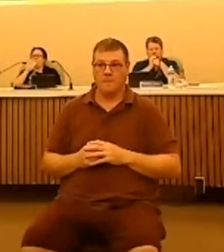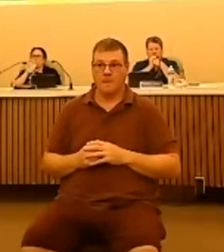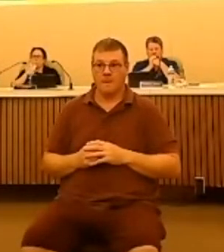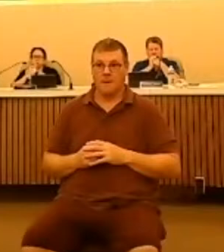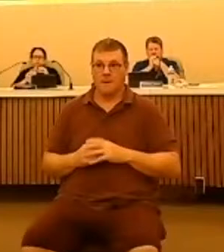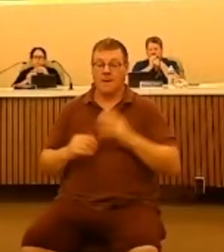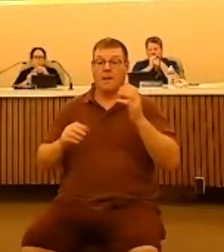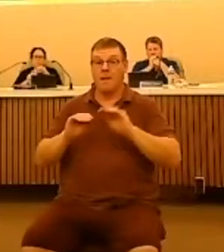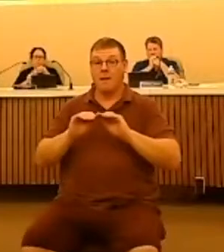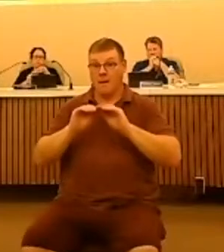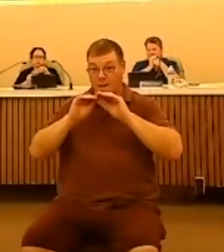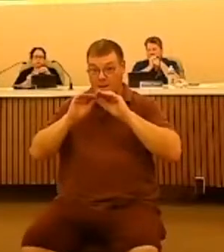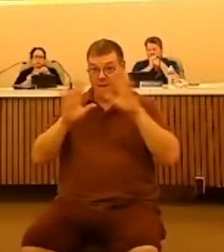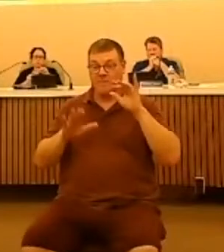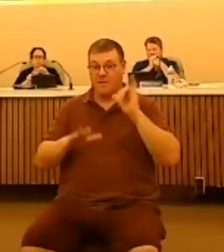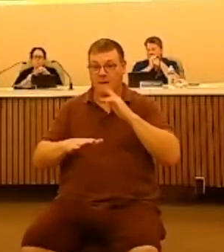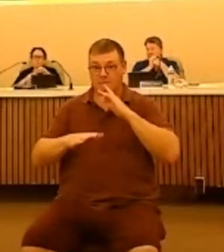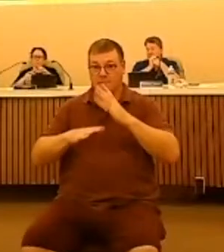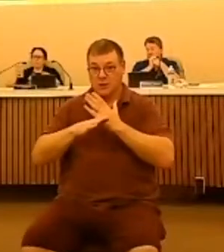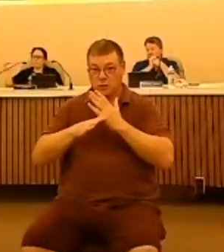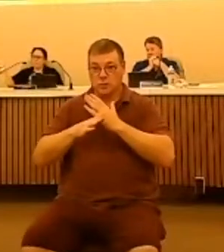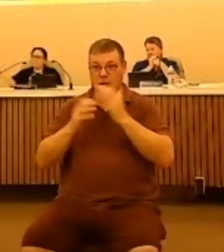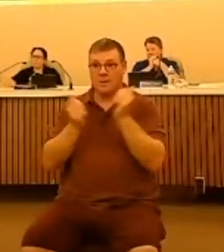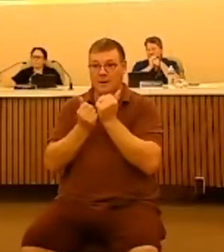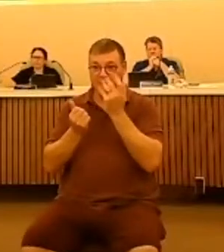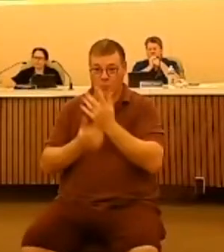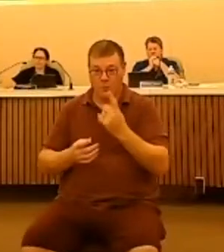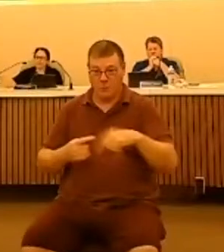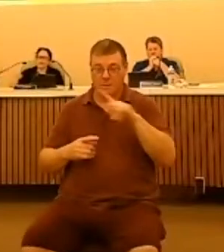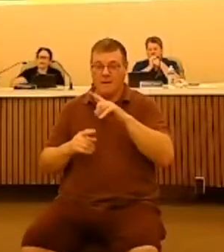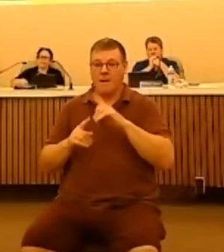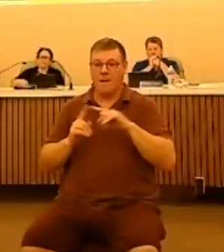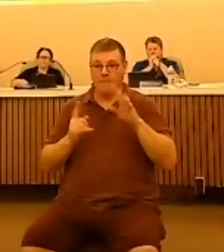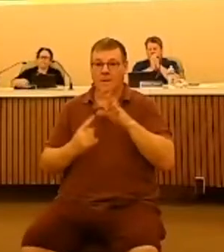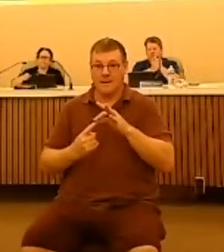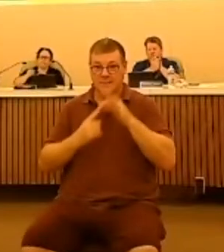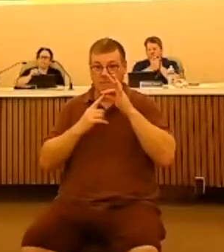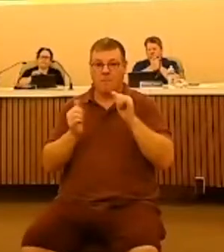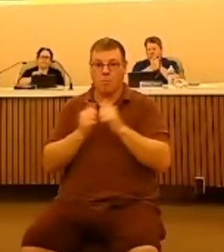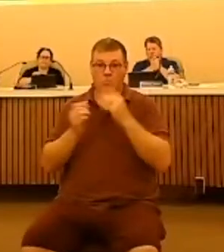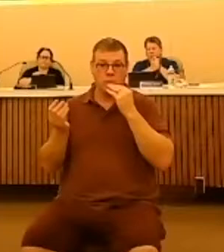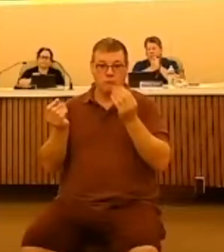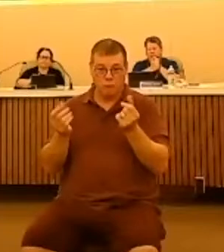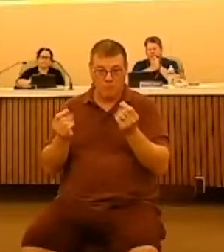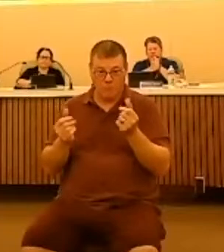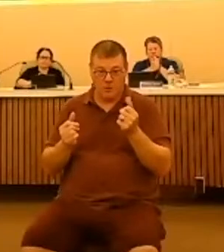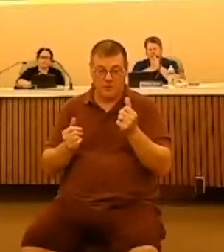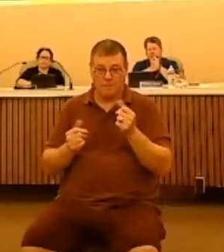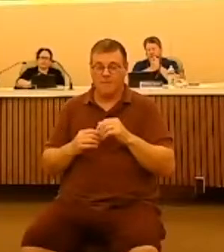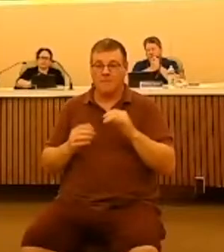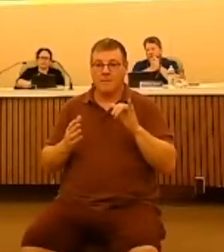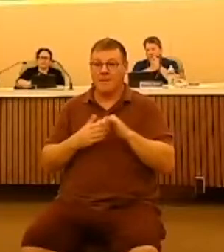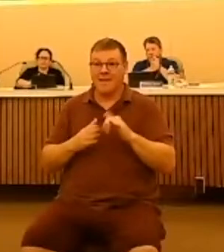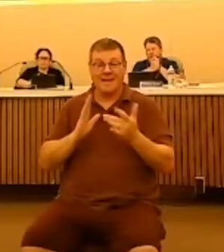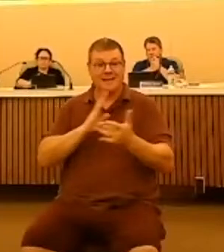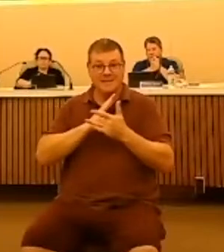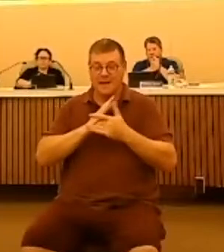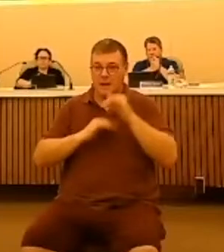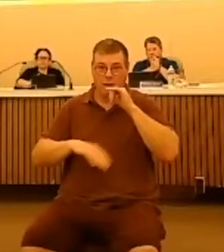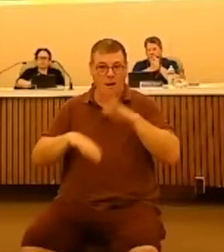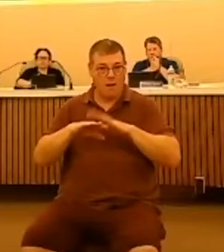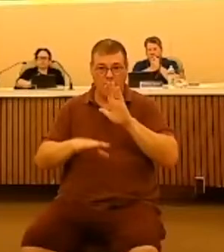then obviously that would be shared with everybody in the area, but especially with the property owners who, again, it's not technically going